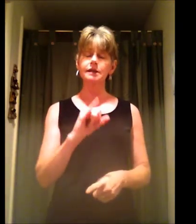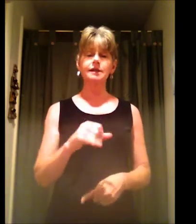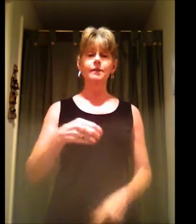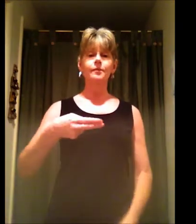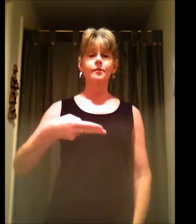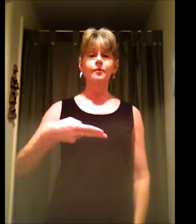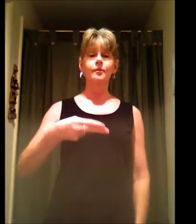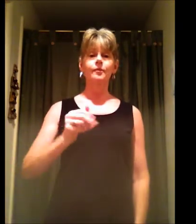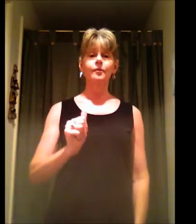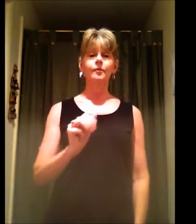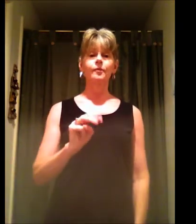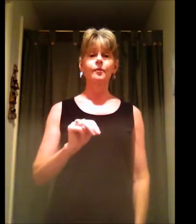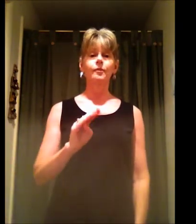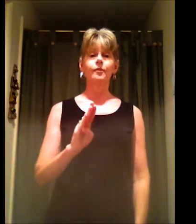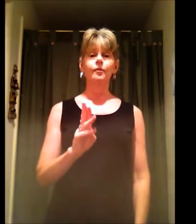is